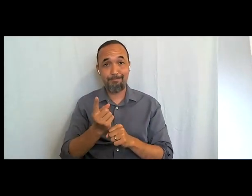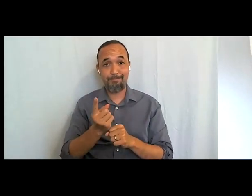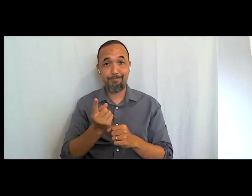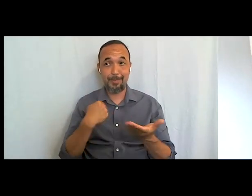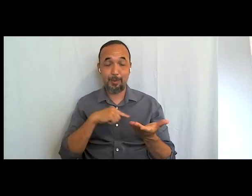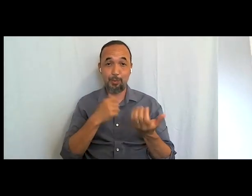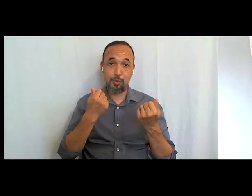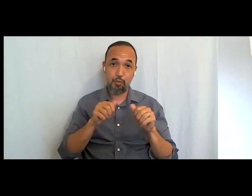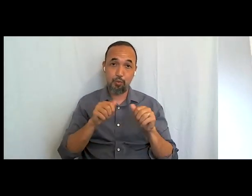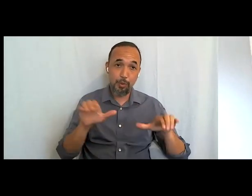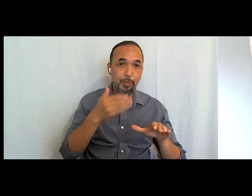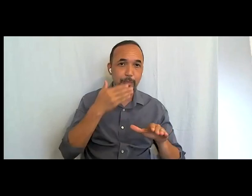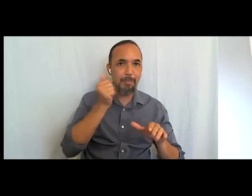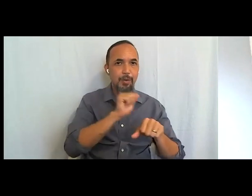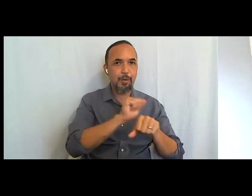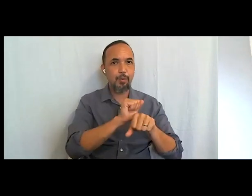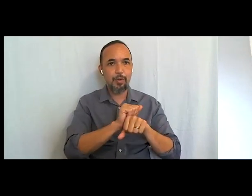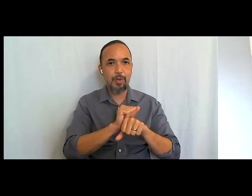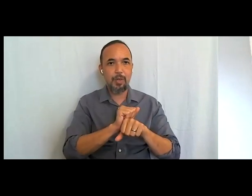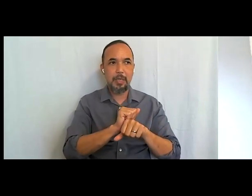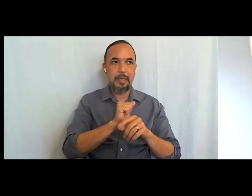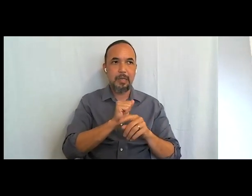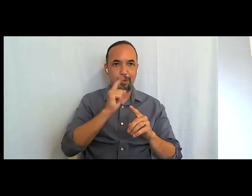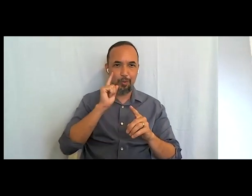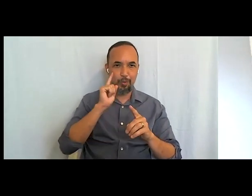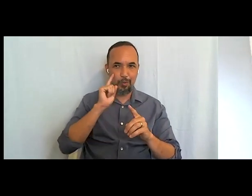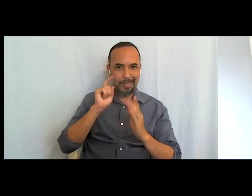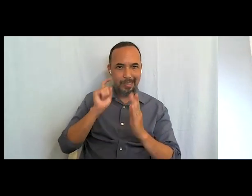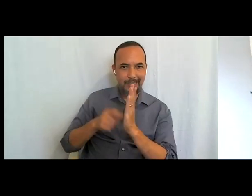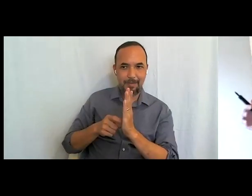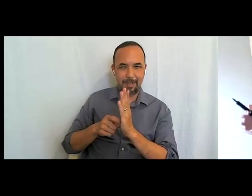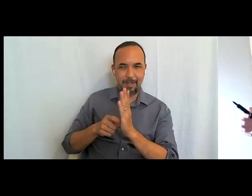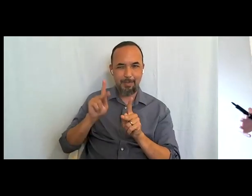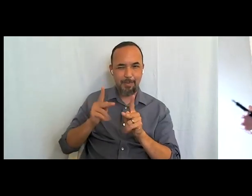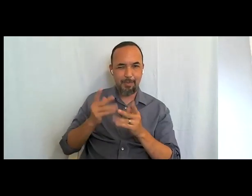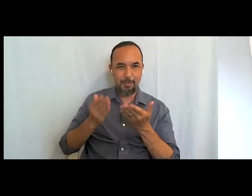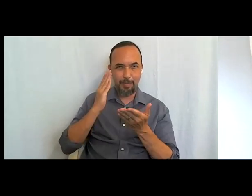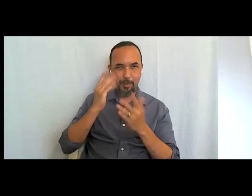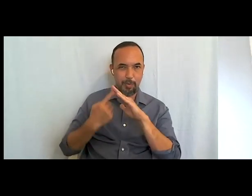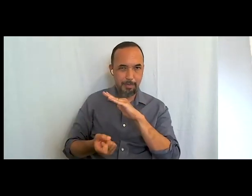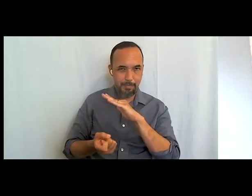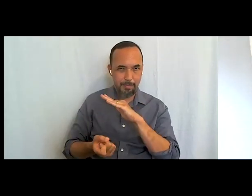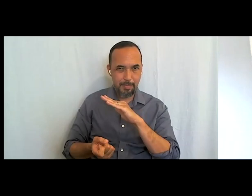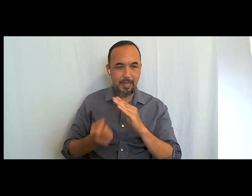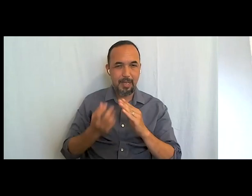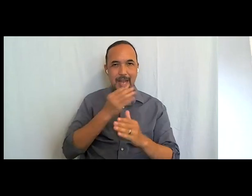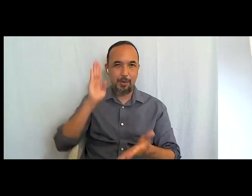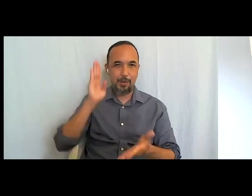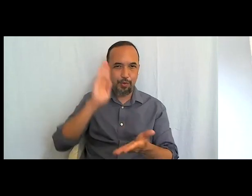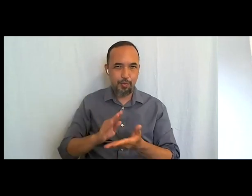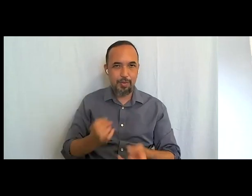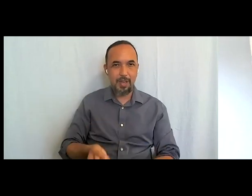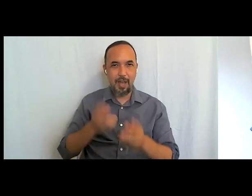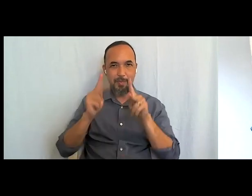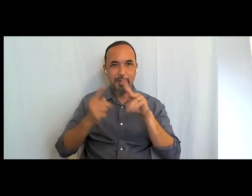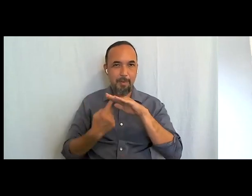work to isolate, identify possible ghosts, and then isolate ways to reduce the number of ghosts that I can share a